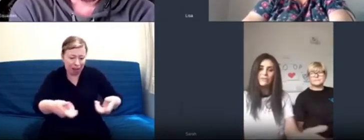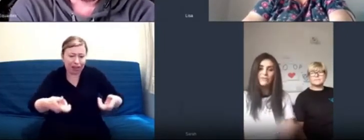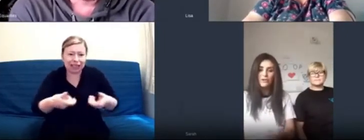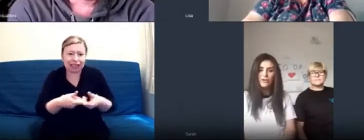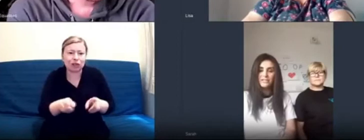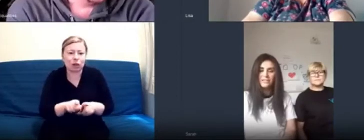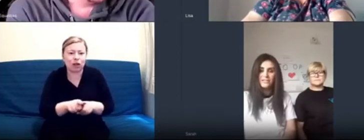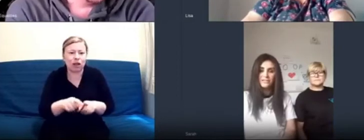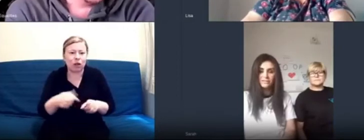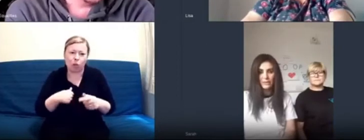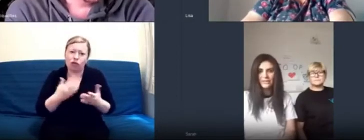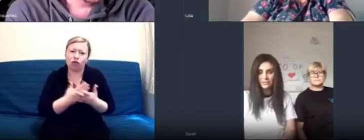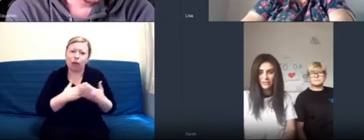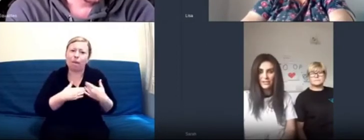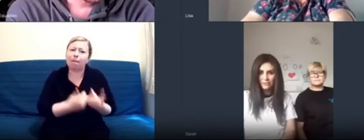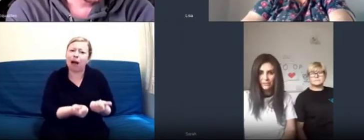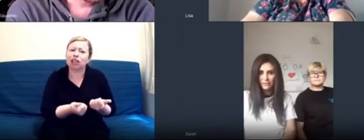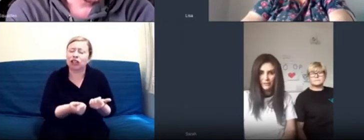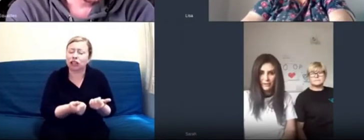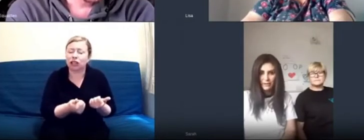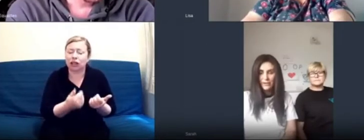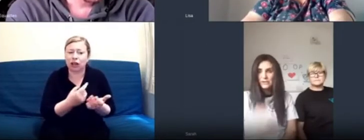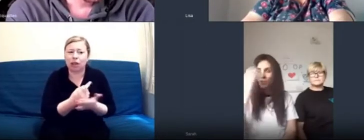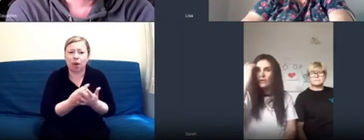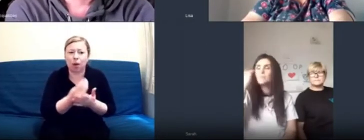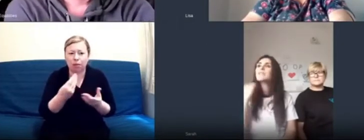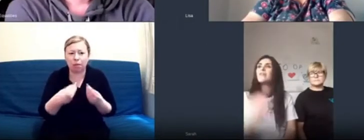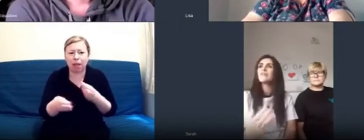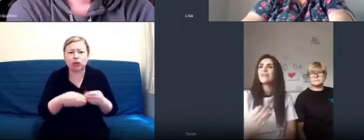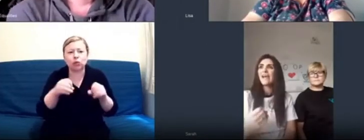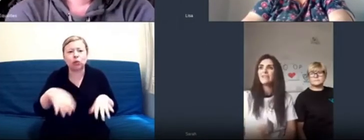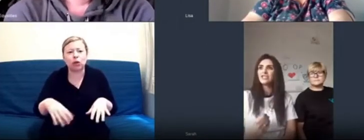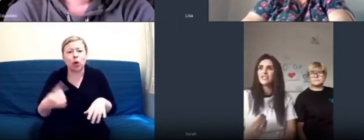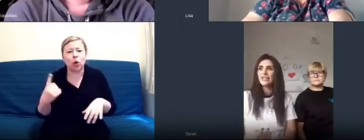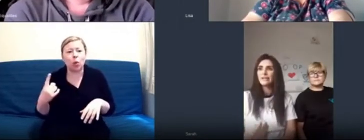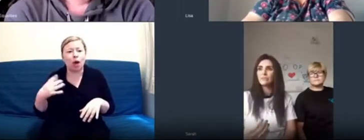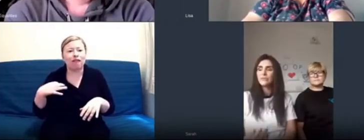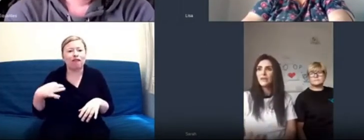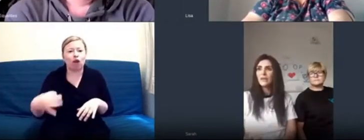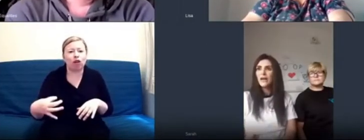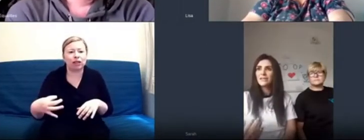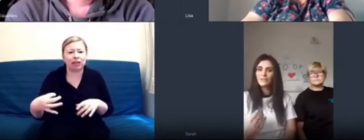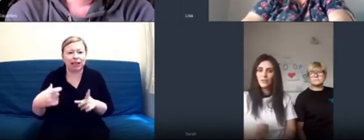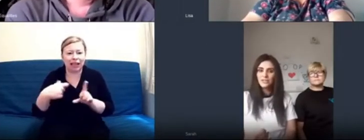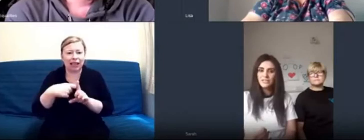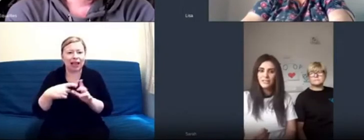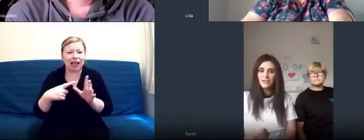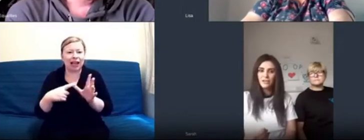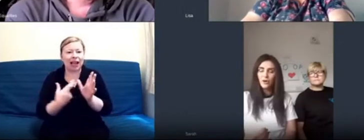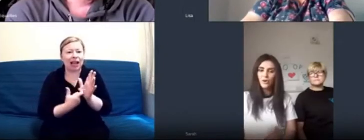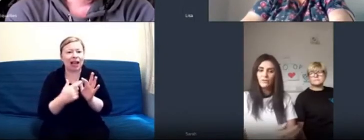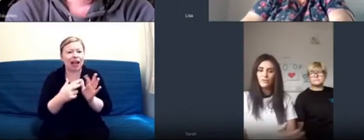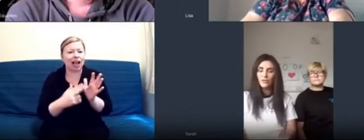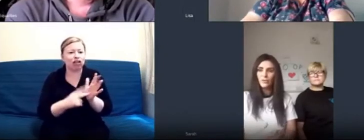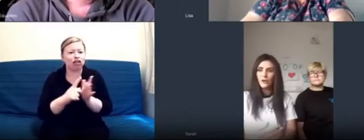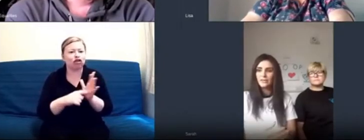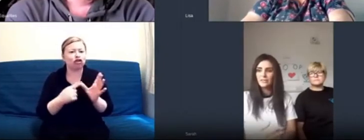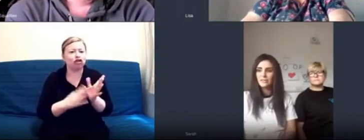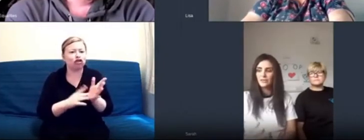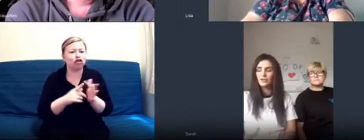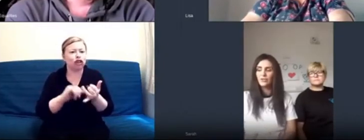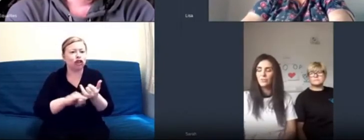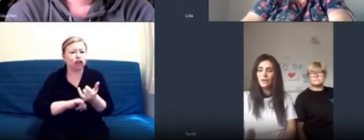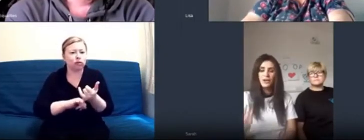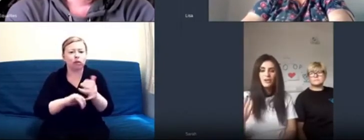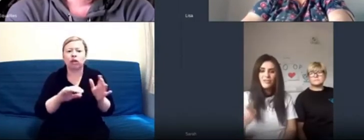waste because one of our volunteers is from Plastic Freedom Fermland. Mm-hmm. So it's been lovely having James as a volunteer, not only for the